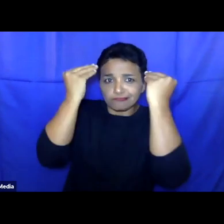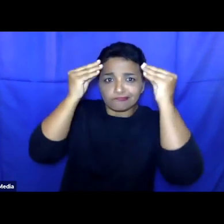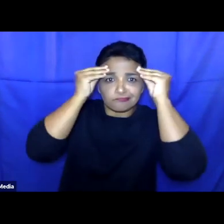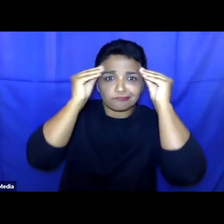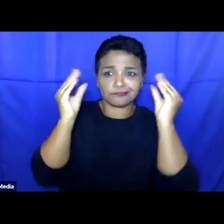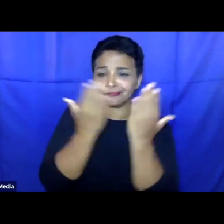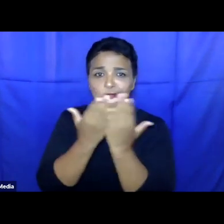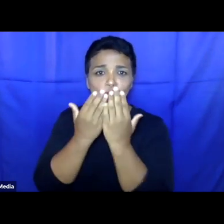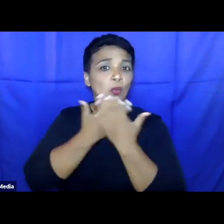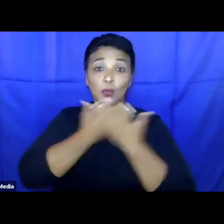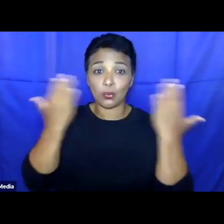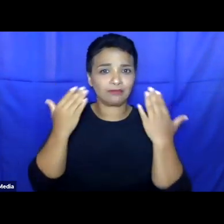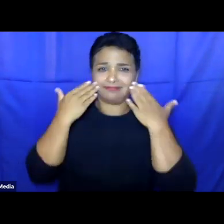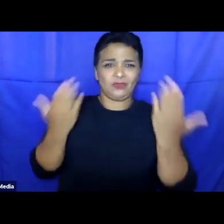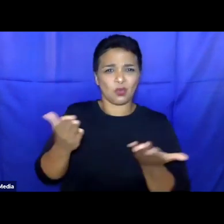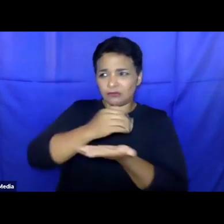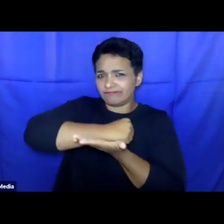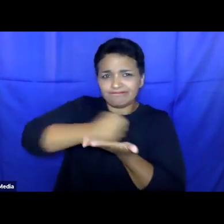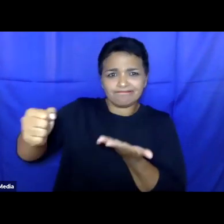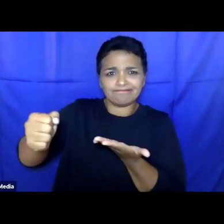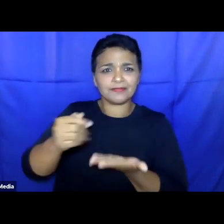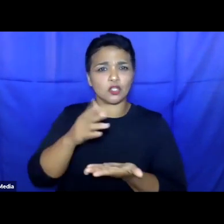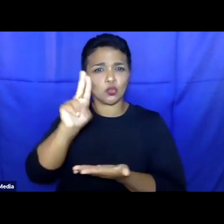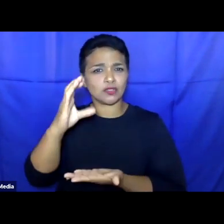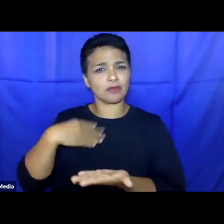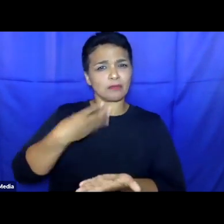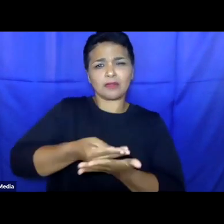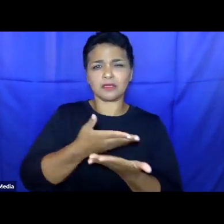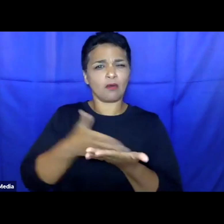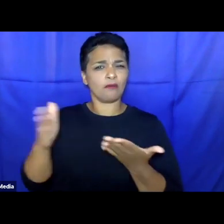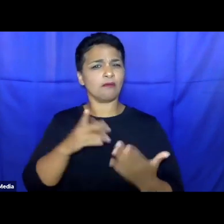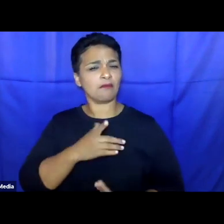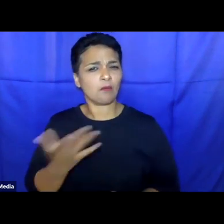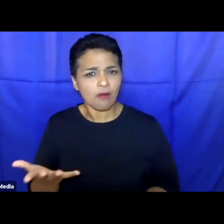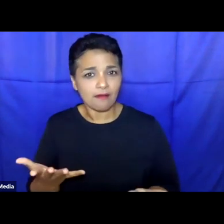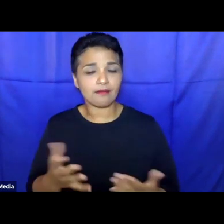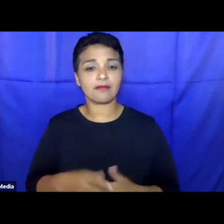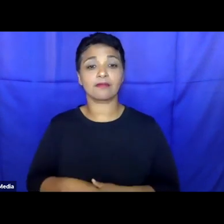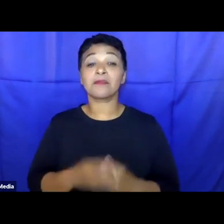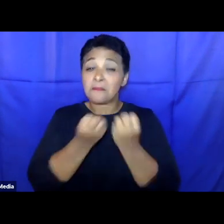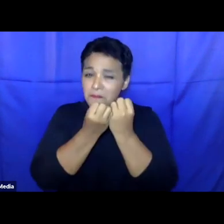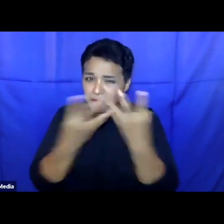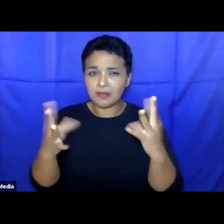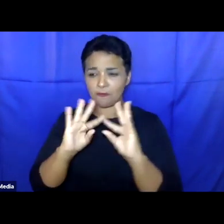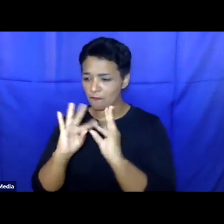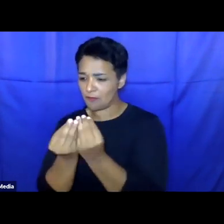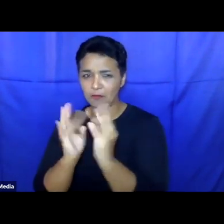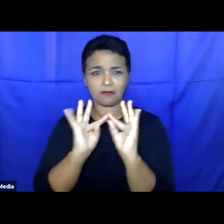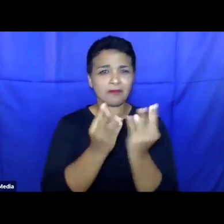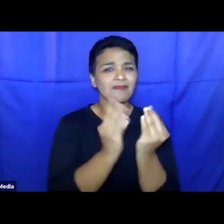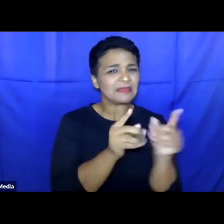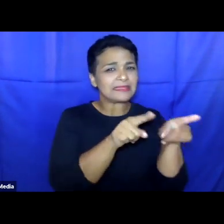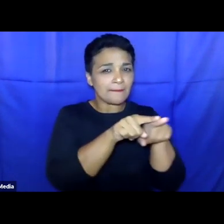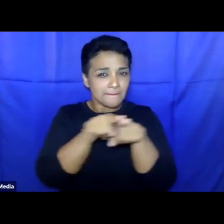scenario where families are resettled, and that's why I normally use, education